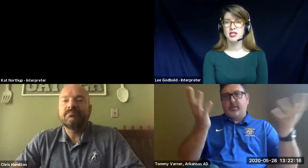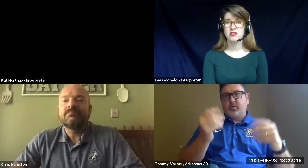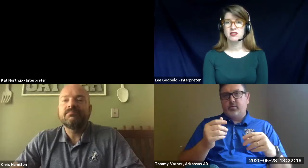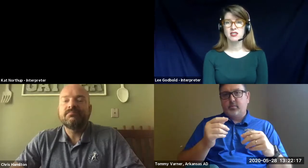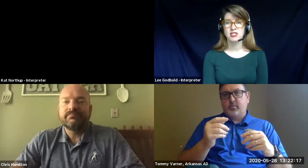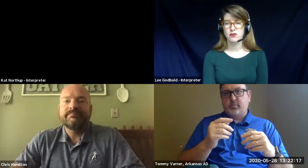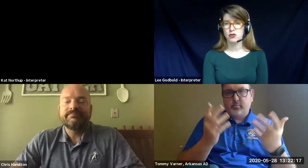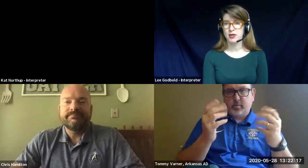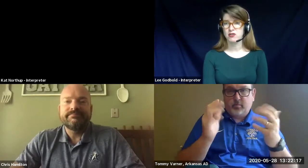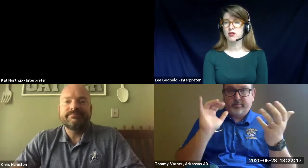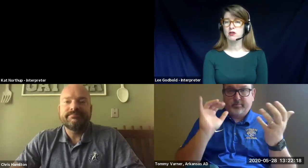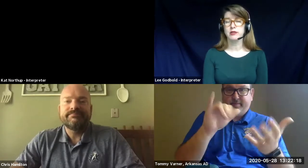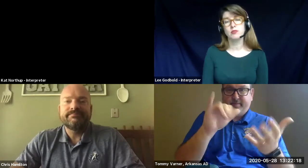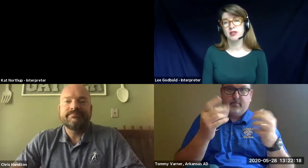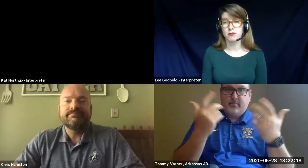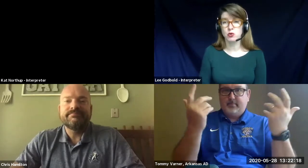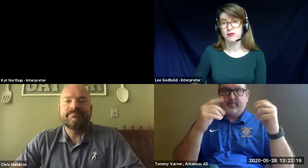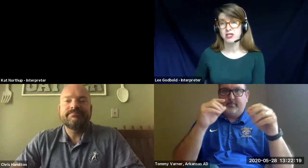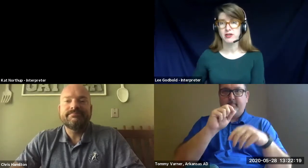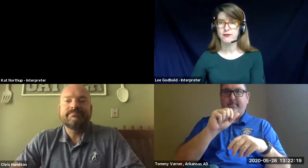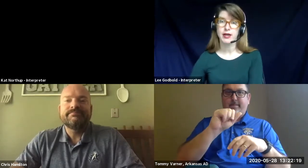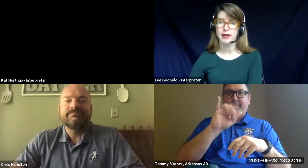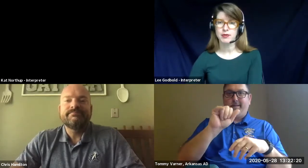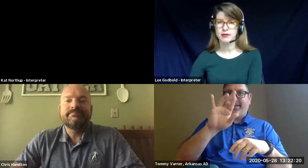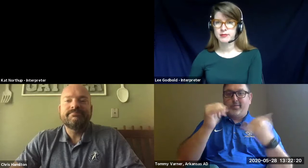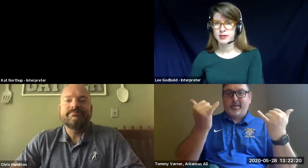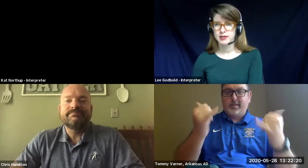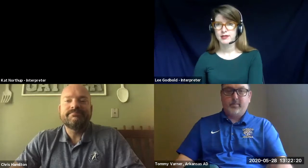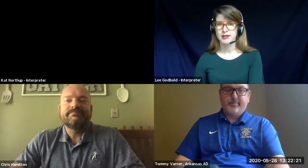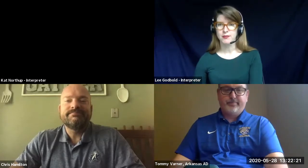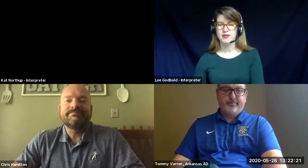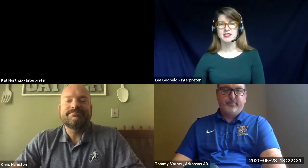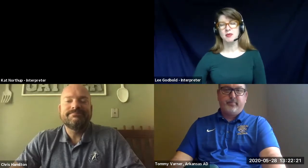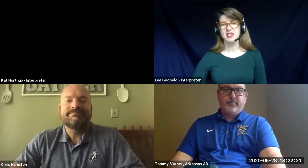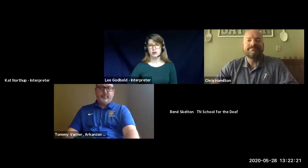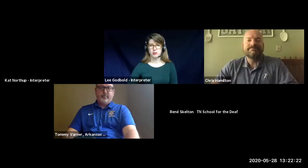to discuss further about the fall and hope to have more information after that, but you know, it's up in the air at the moment.